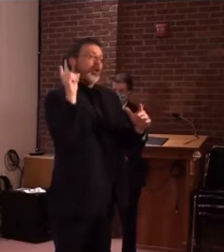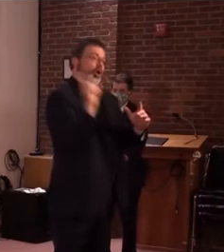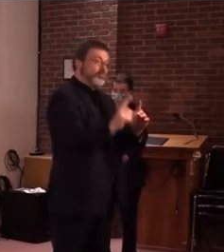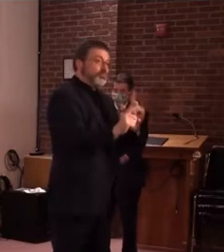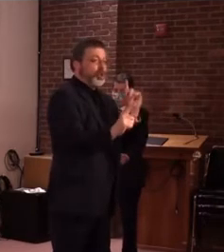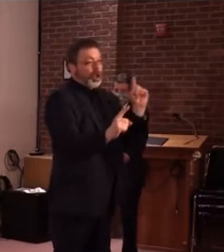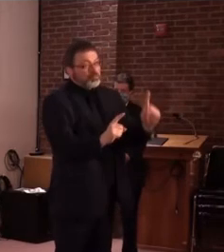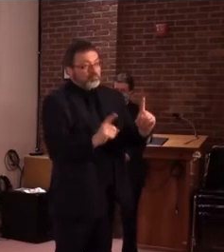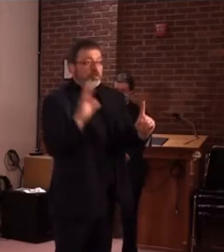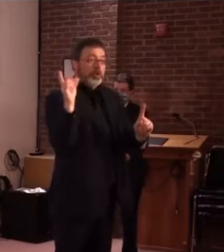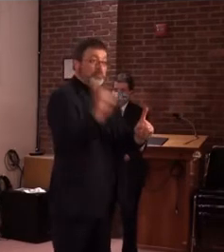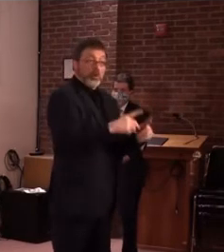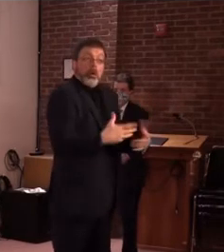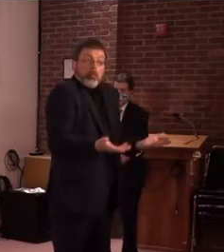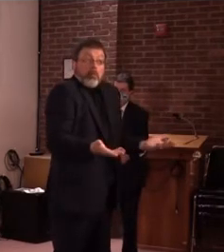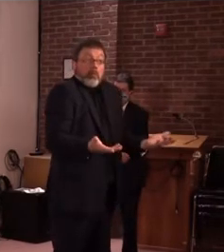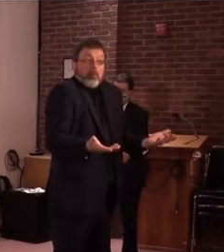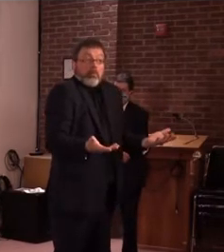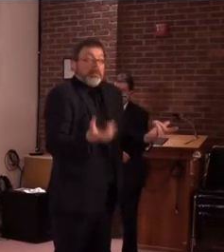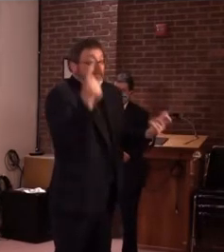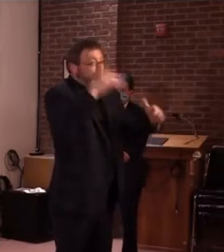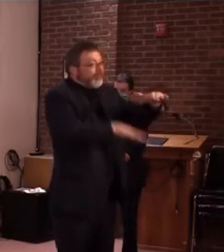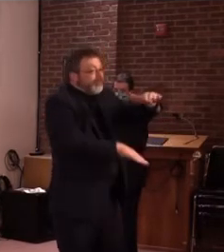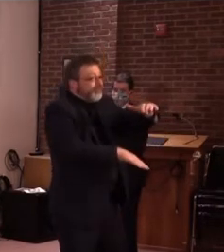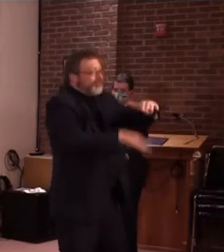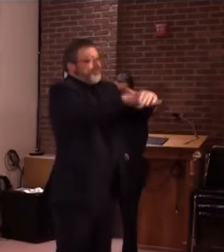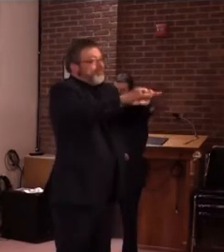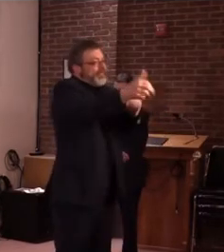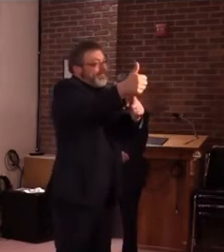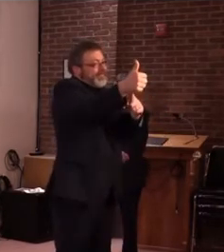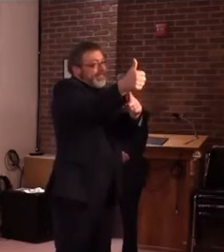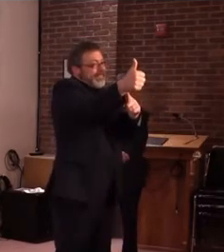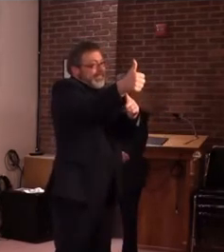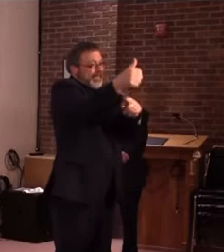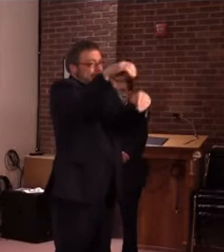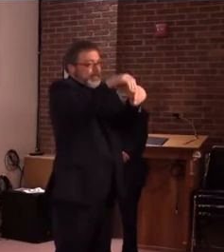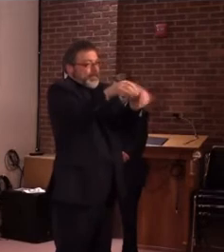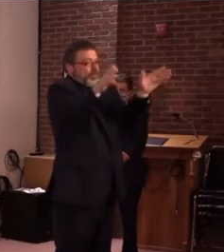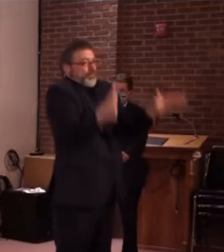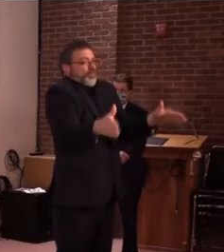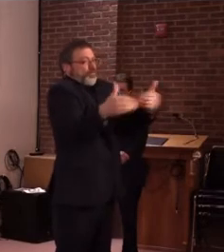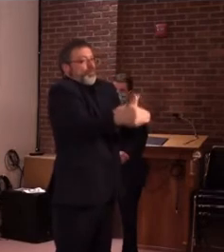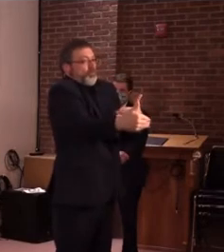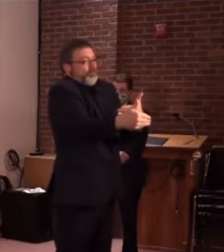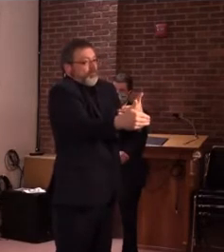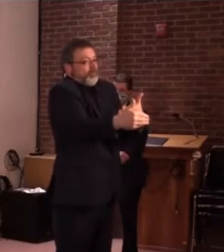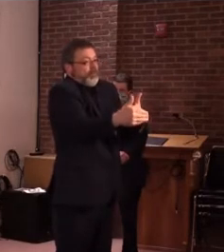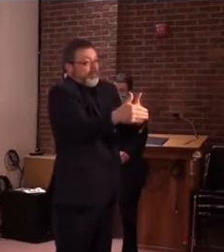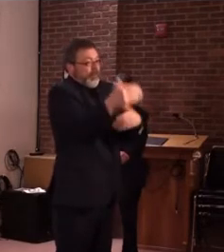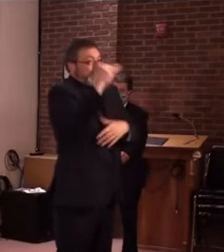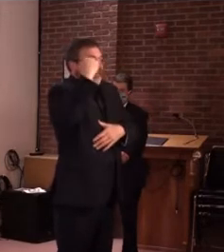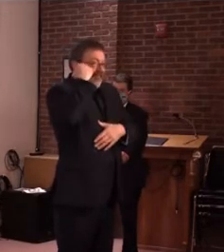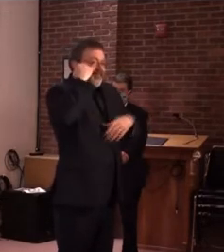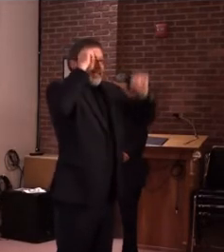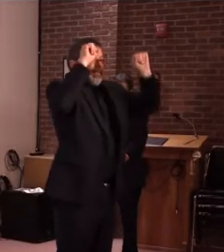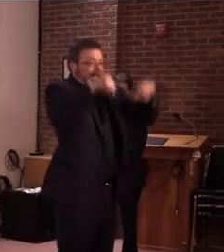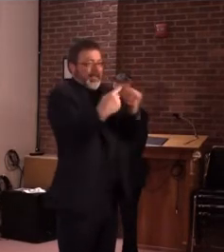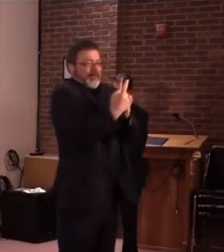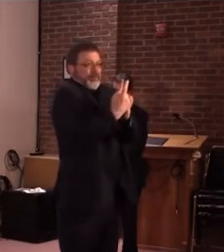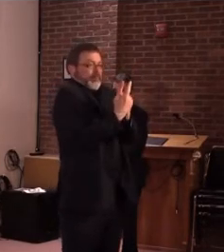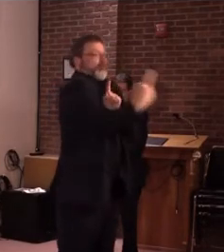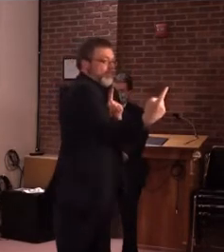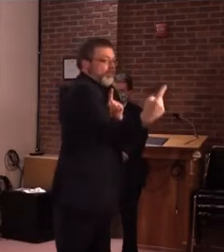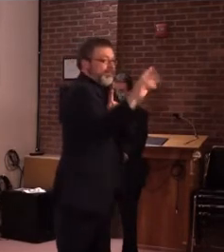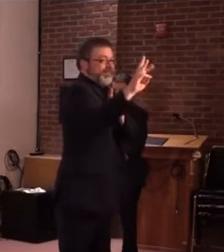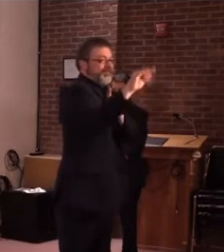in the room with, you know, socially distanced and whatnot. So I don't know how you you know, get all those folks, you know, to be seen the way you